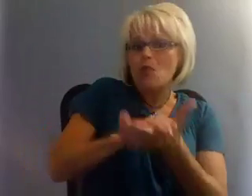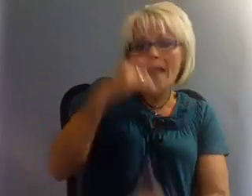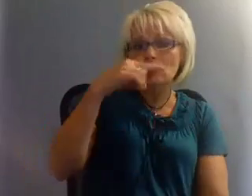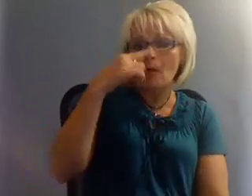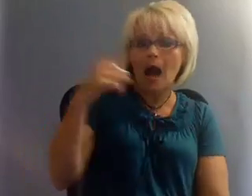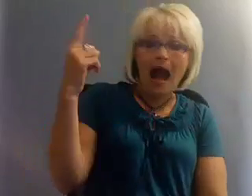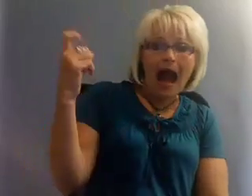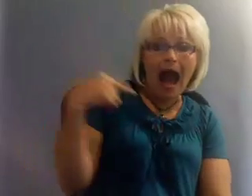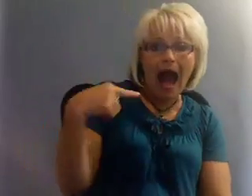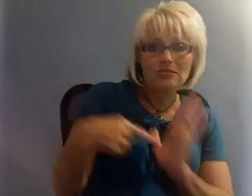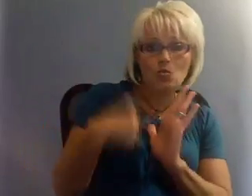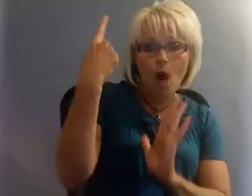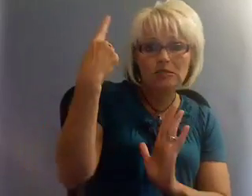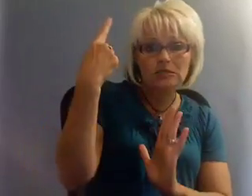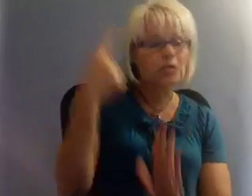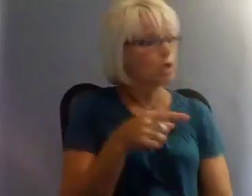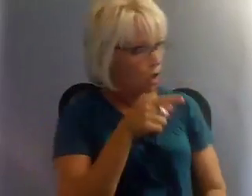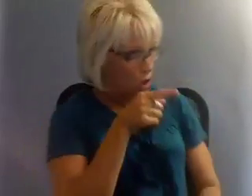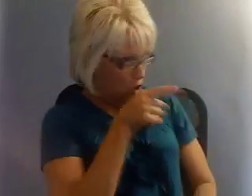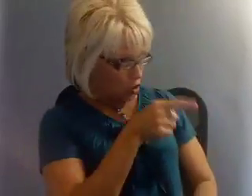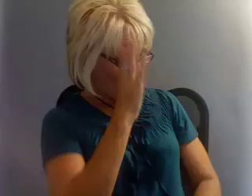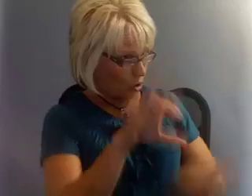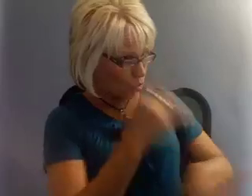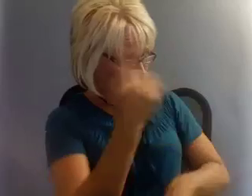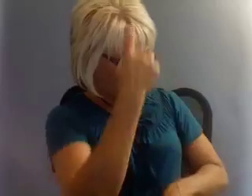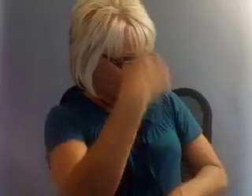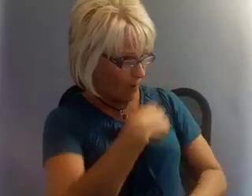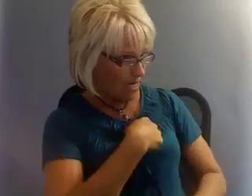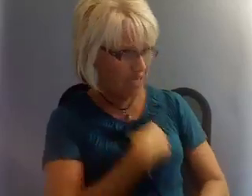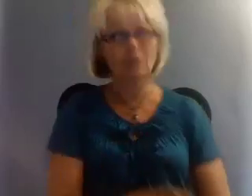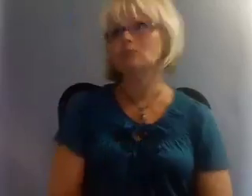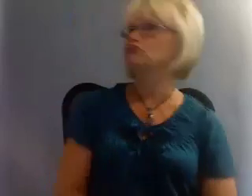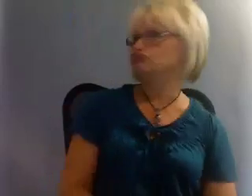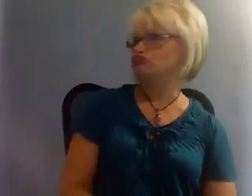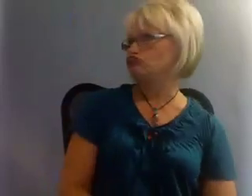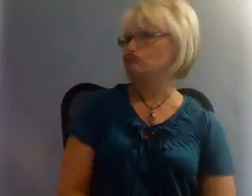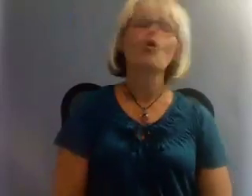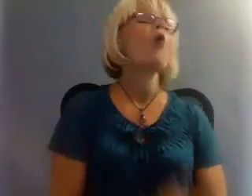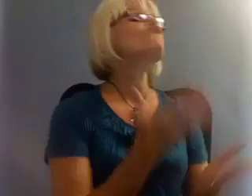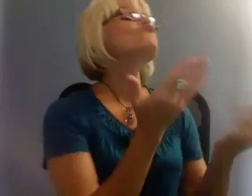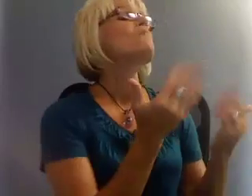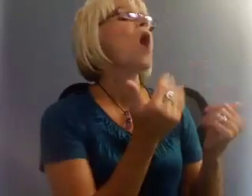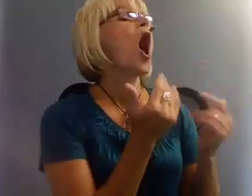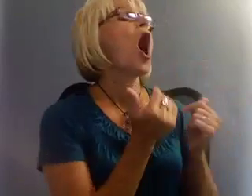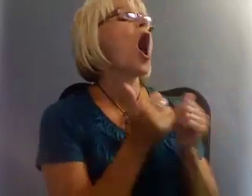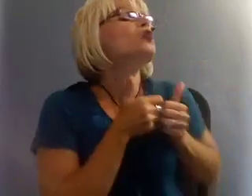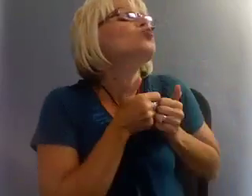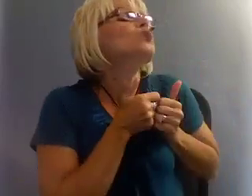go, no. Come on, sweetheart, do this for me. No. Come on. She's got the thing, she pats